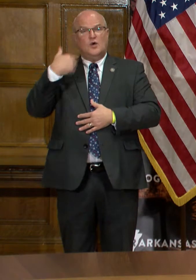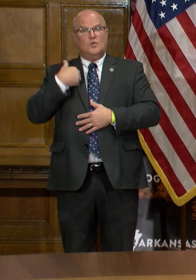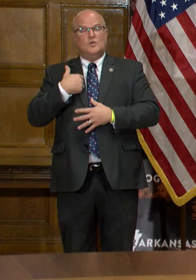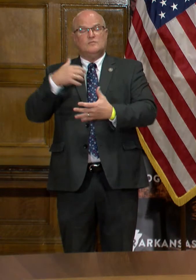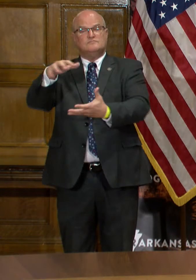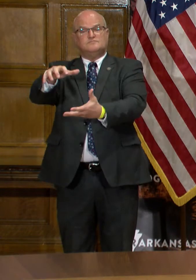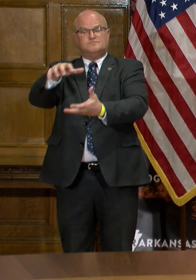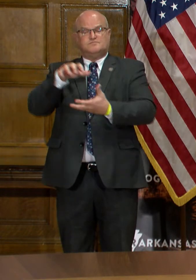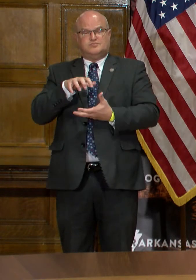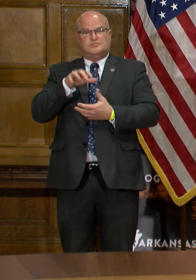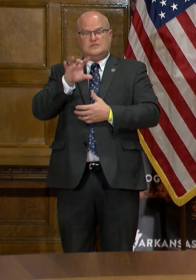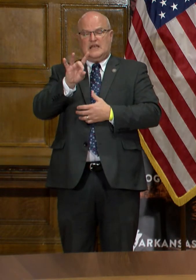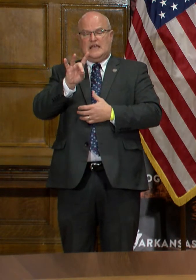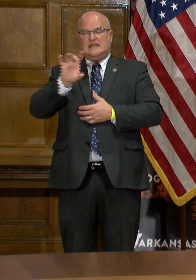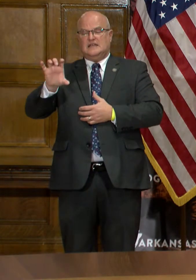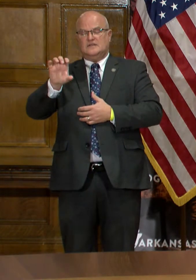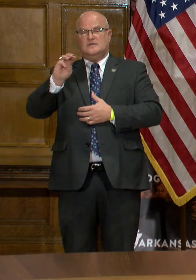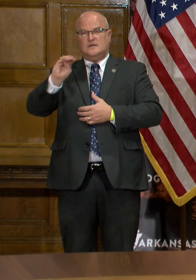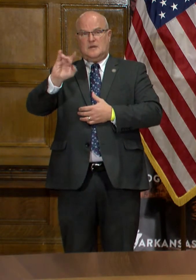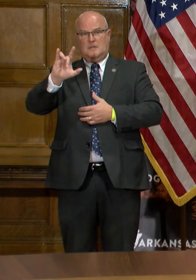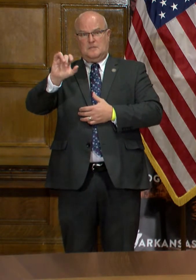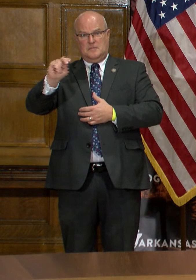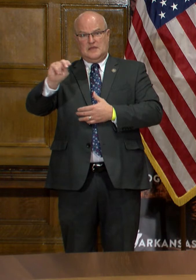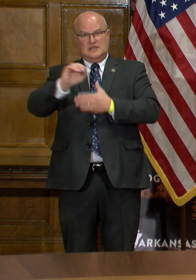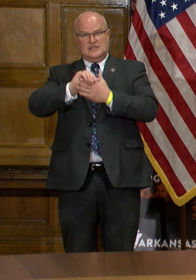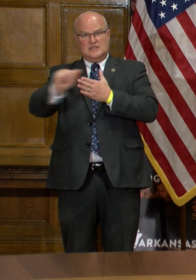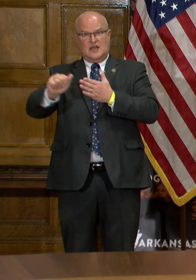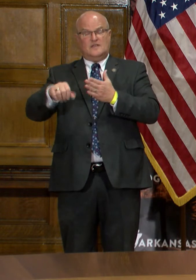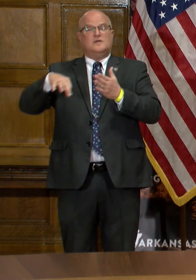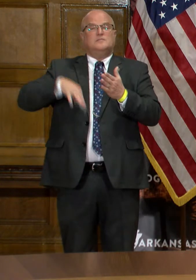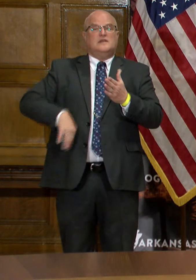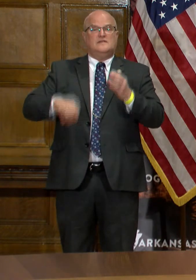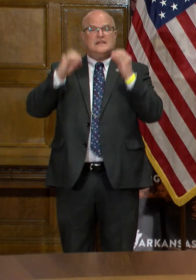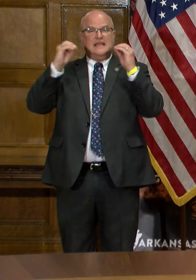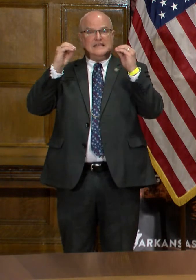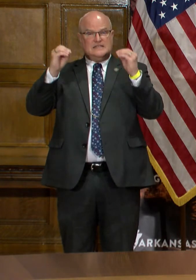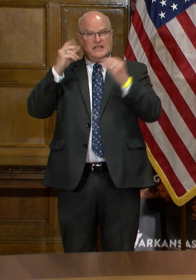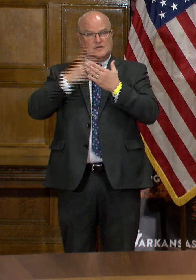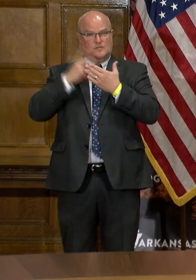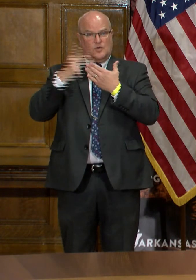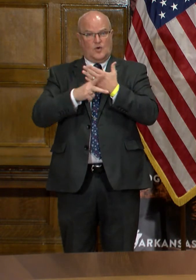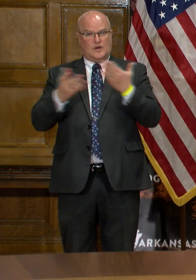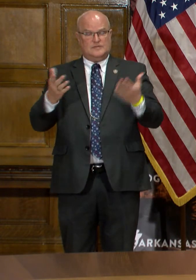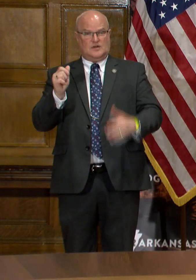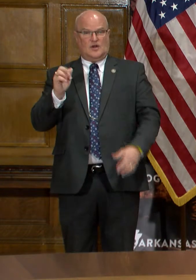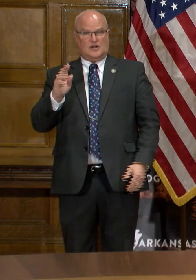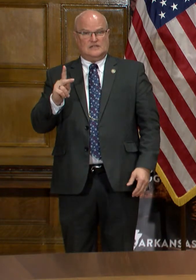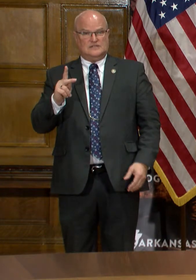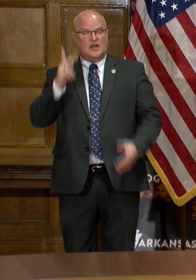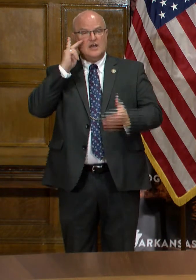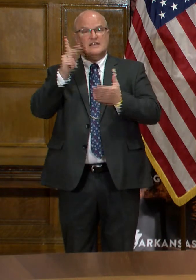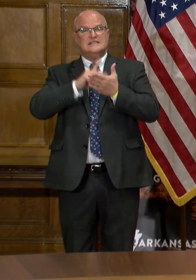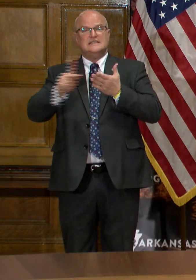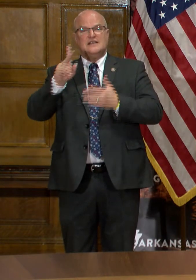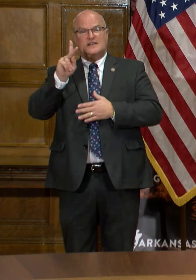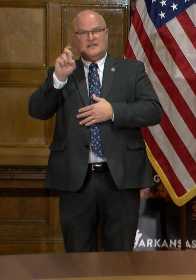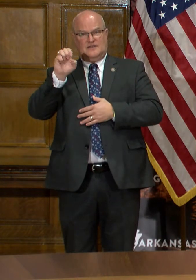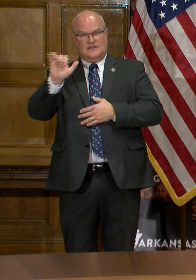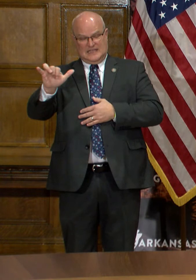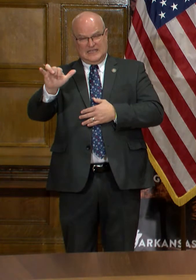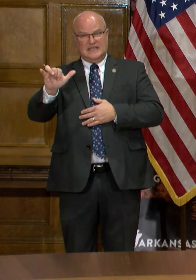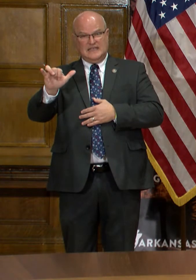receive approximately $800 million that will benefit educational programs in Arkansas. Secretary Key